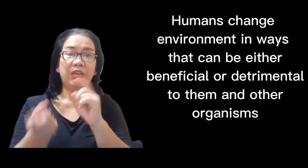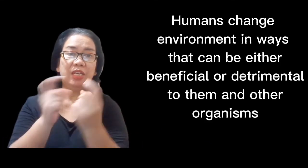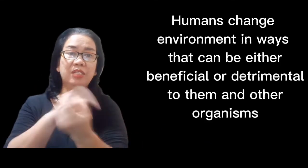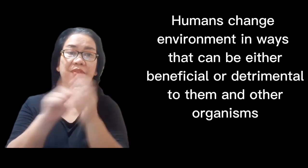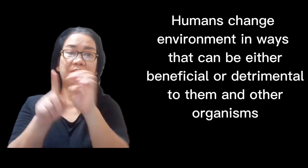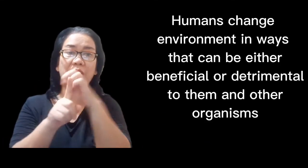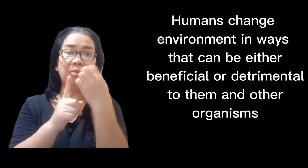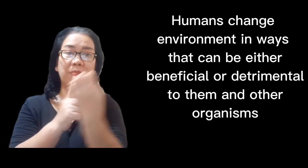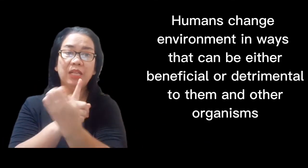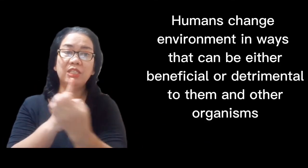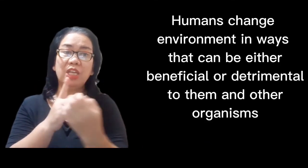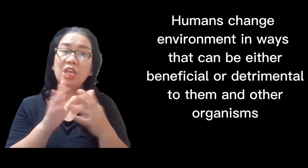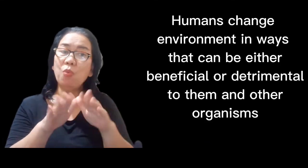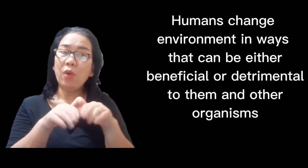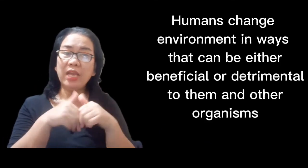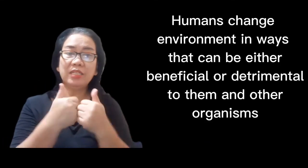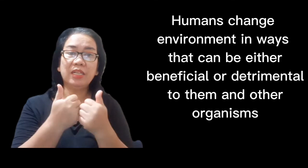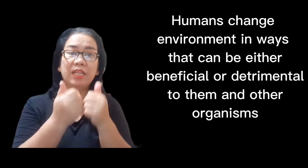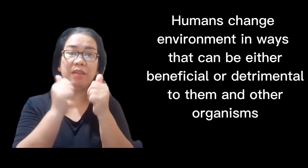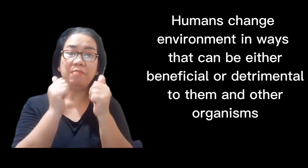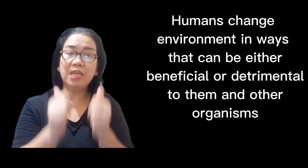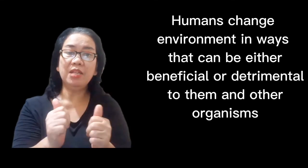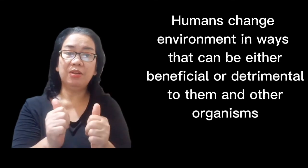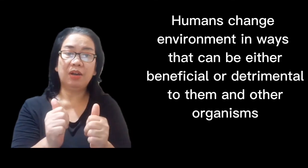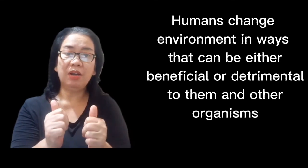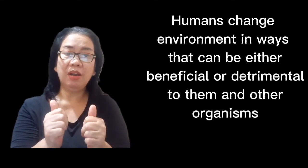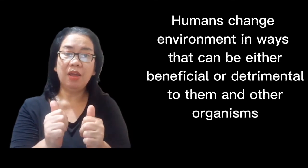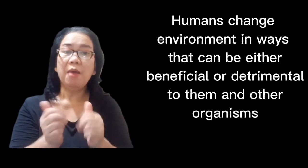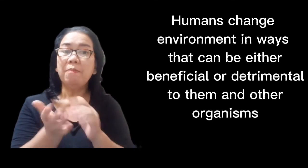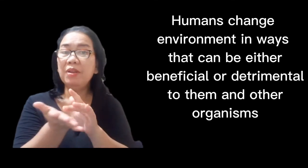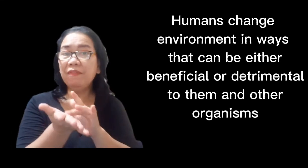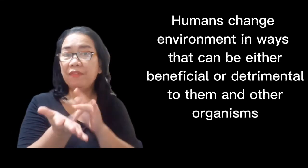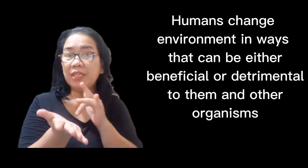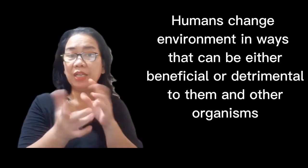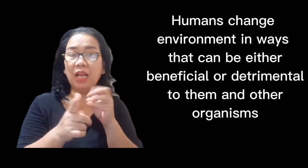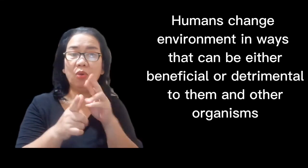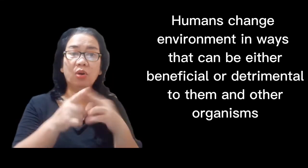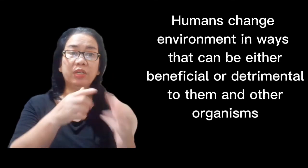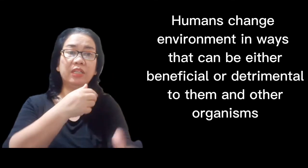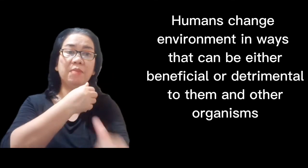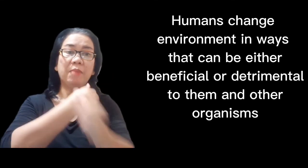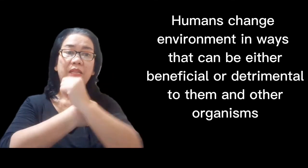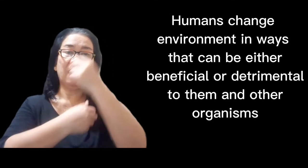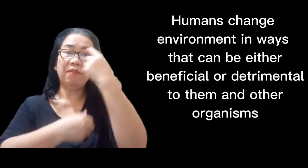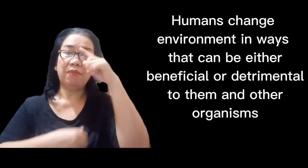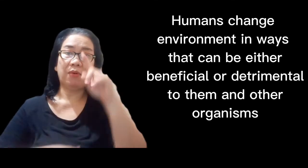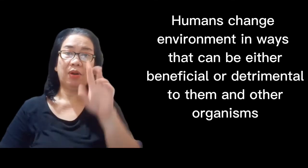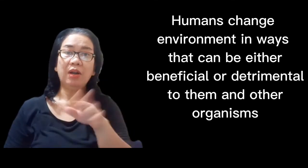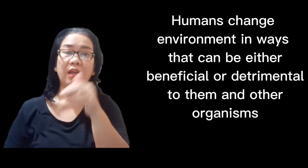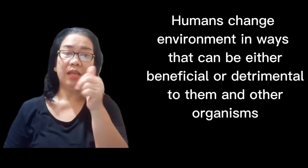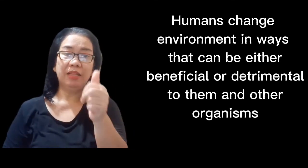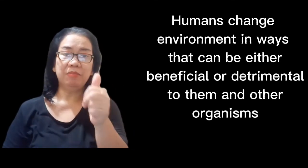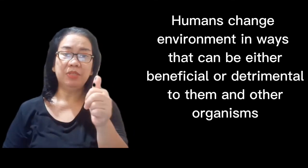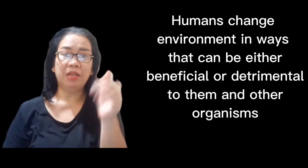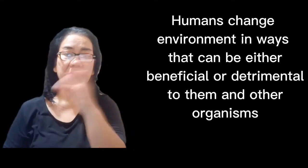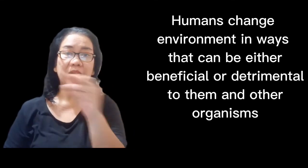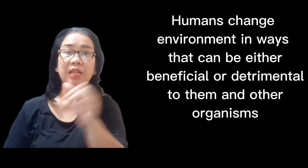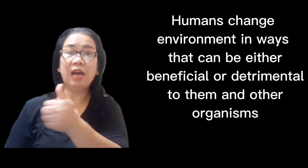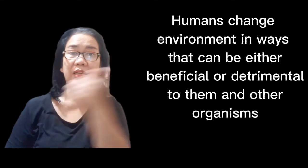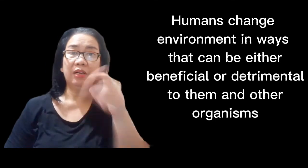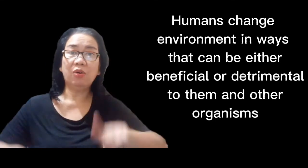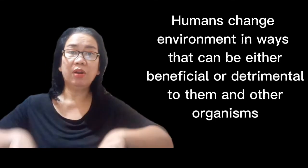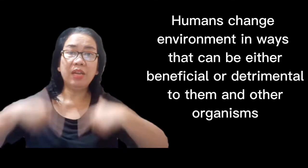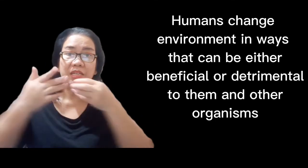Humans change environments in ways that can be either beneficial or detrimental for themselves